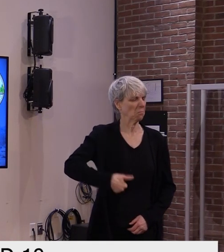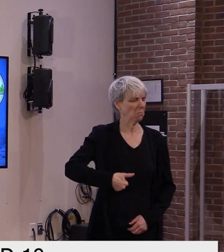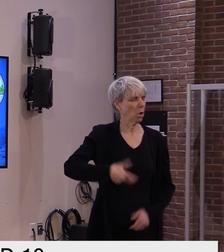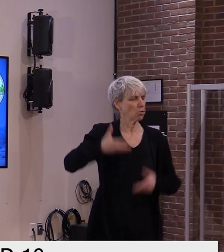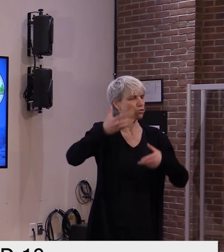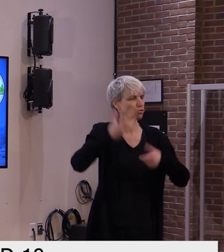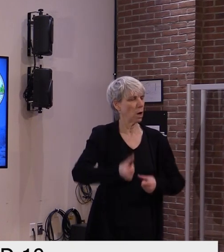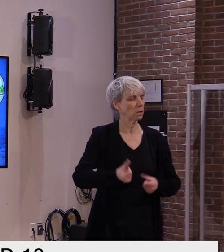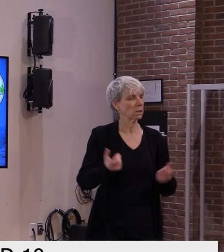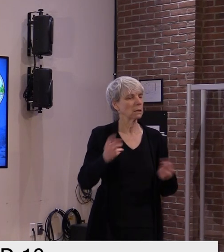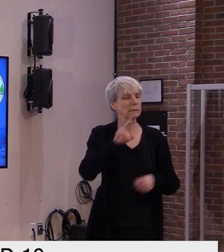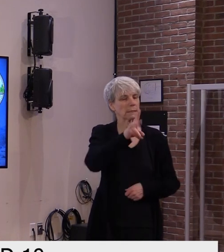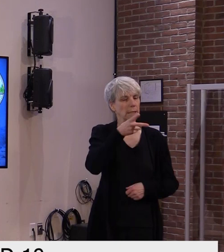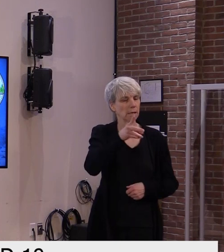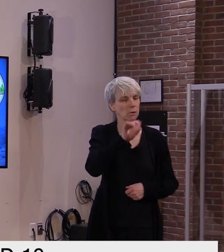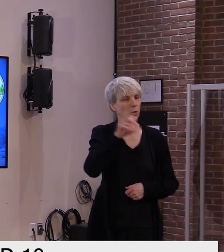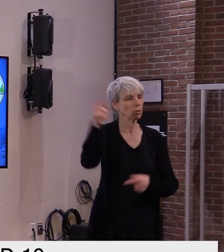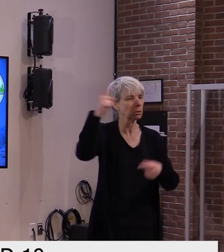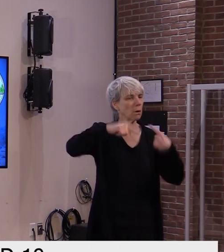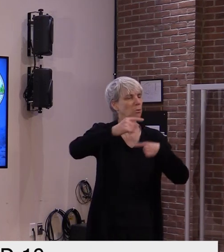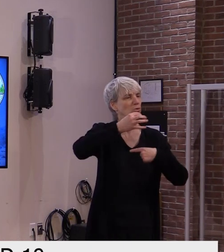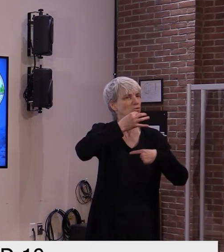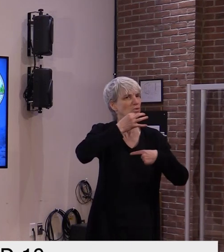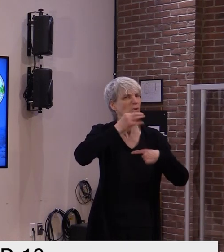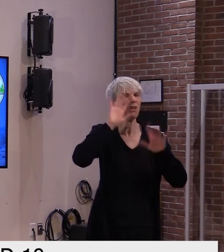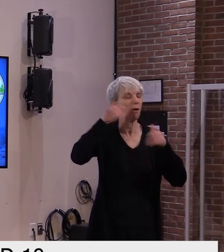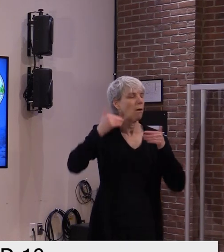reach future phases faster? No,